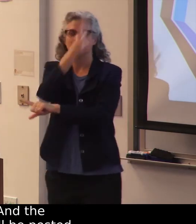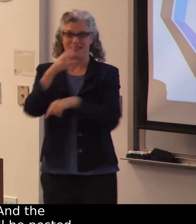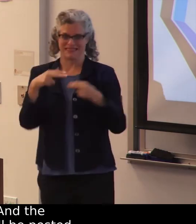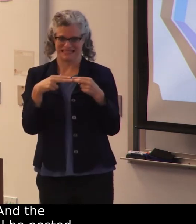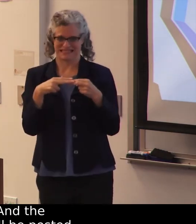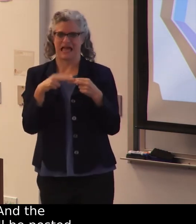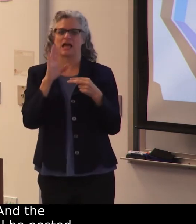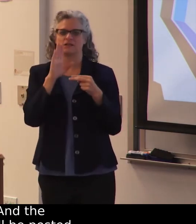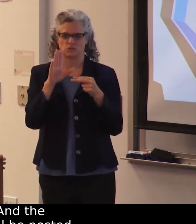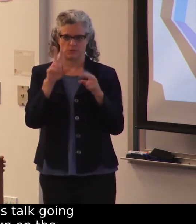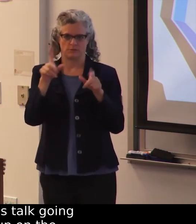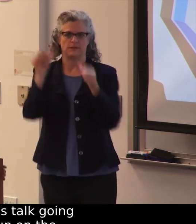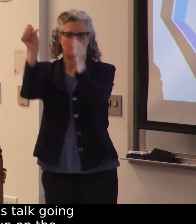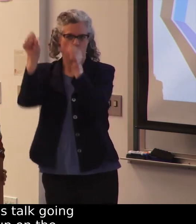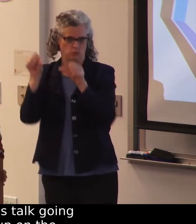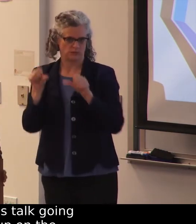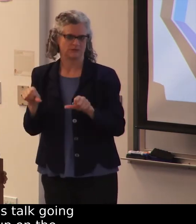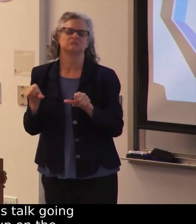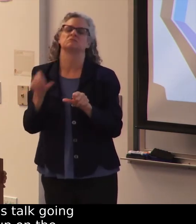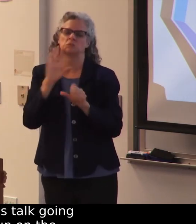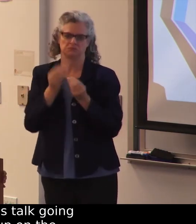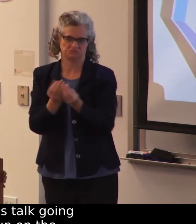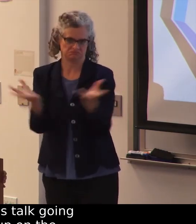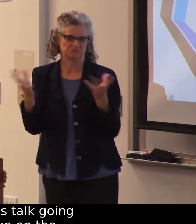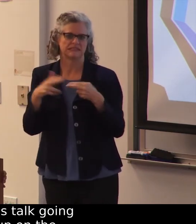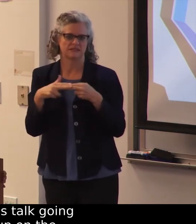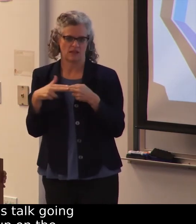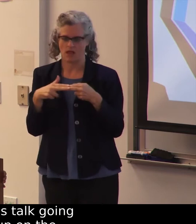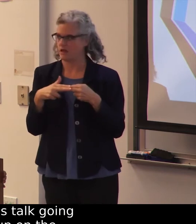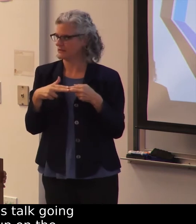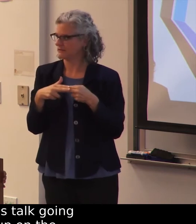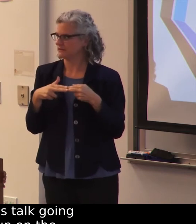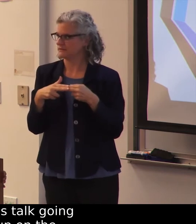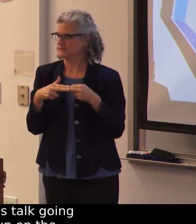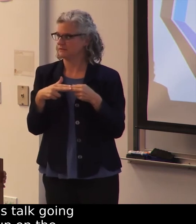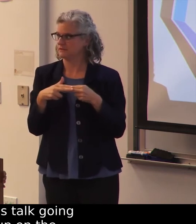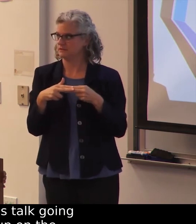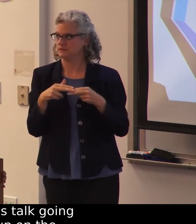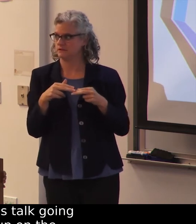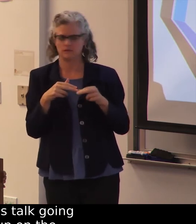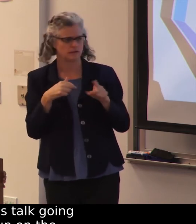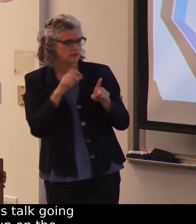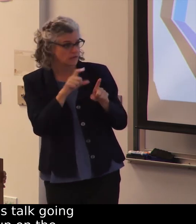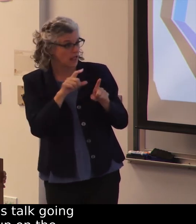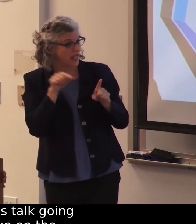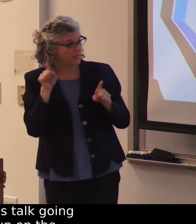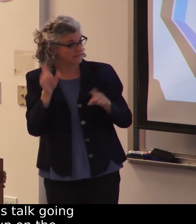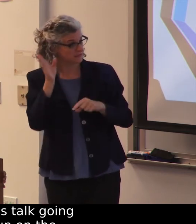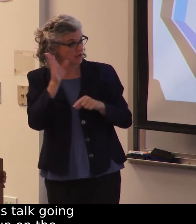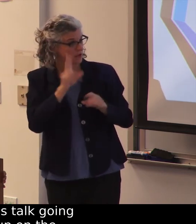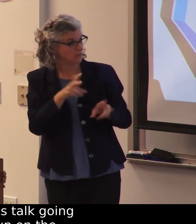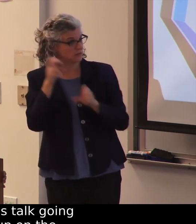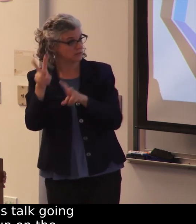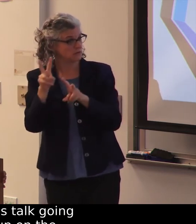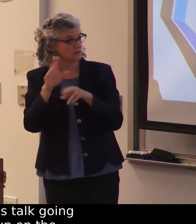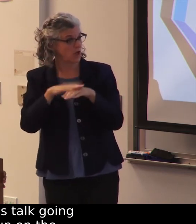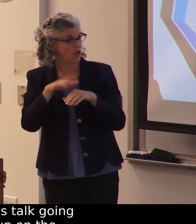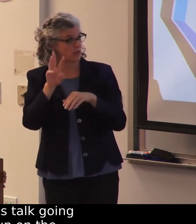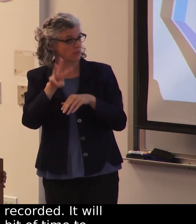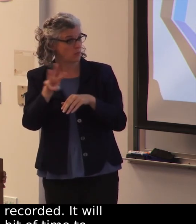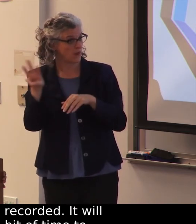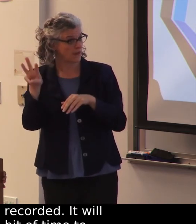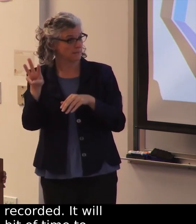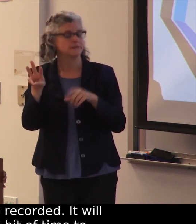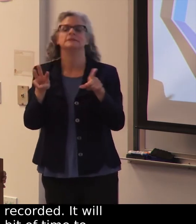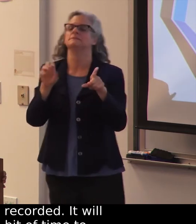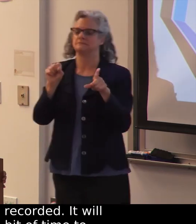we said. And is this talk going to be up on the website? Is it recorded?